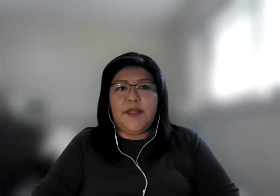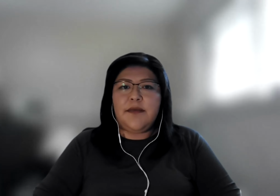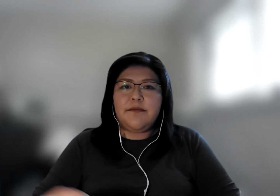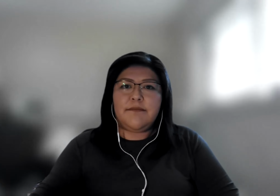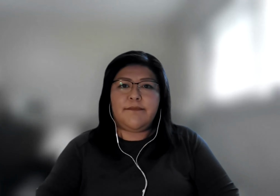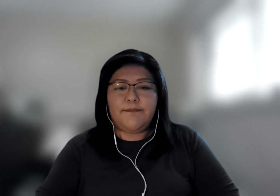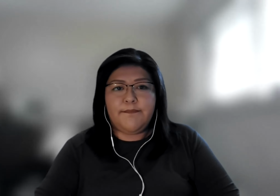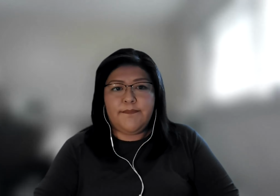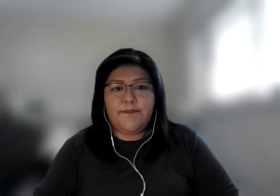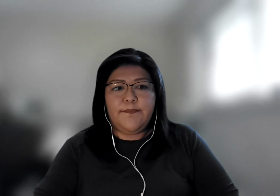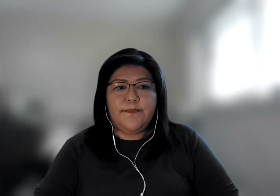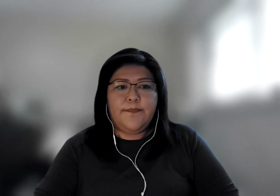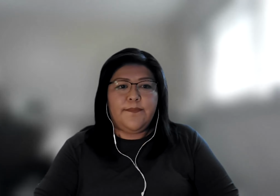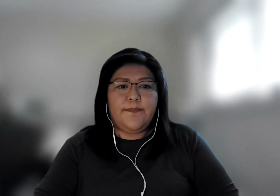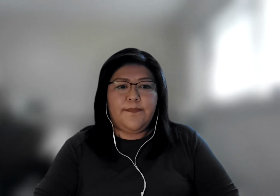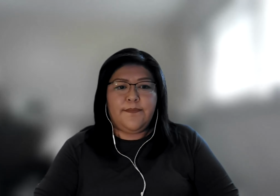my family.